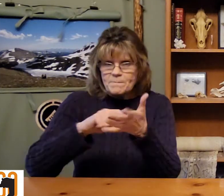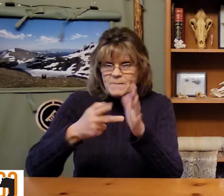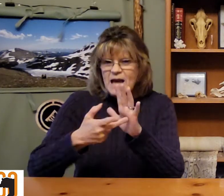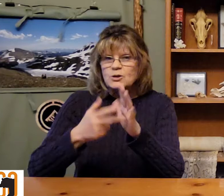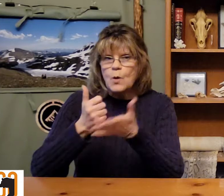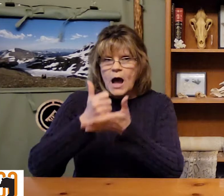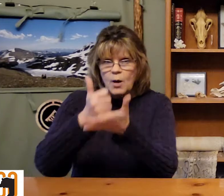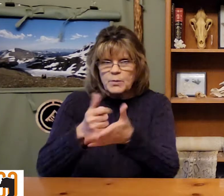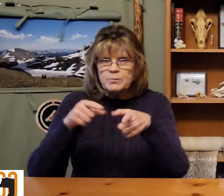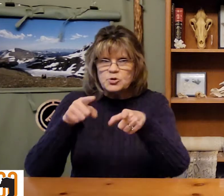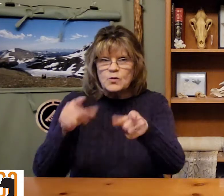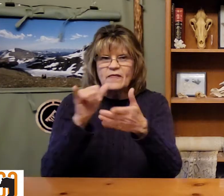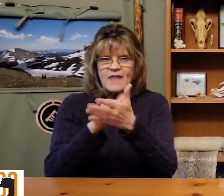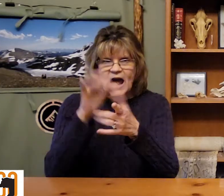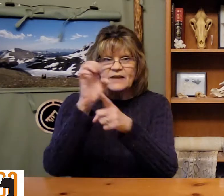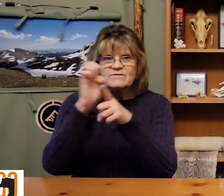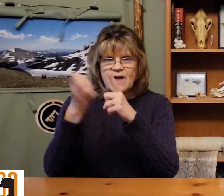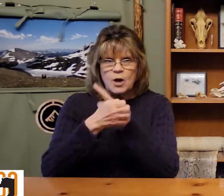environments.